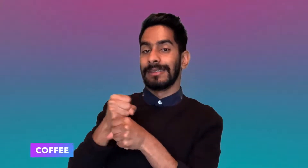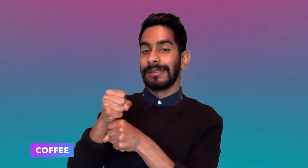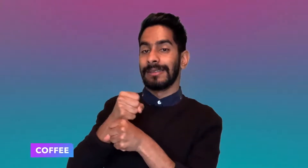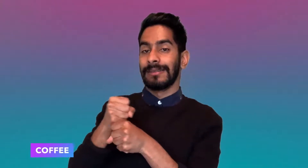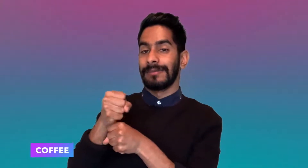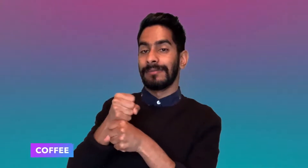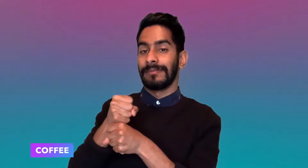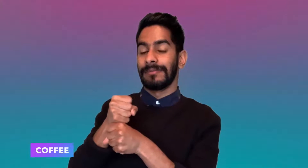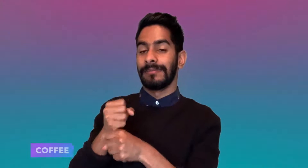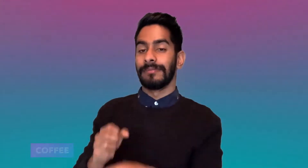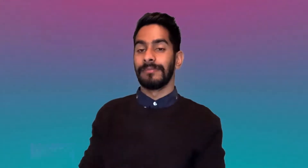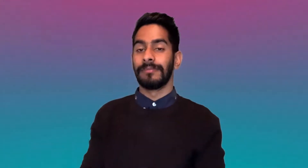Coffee.